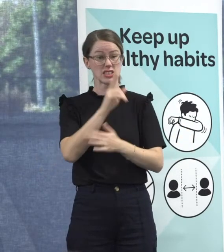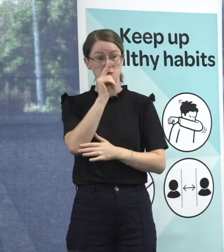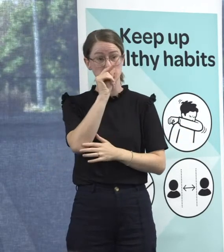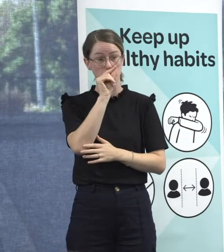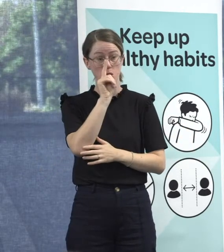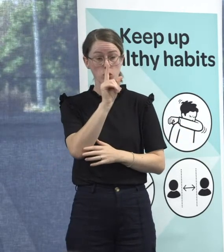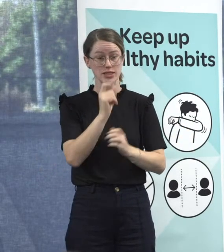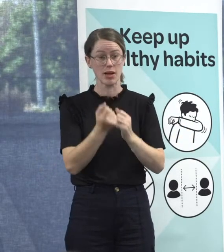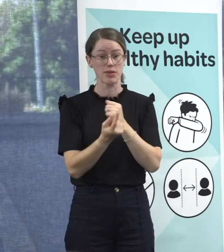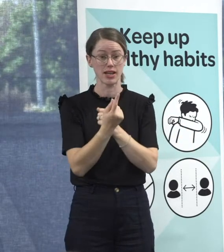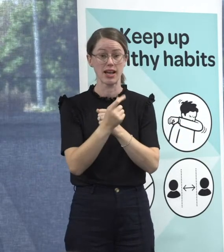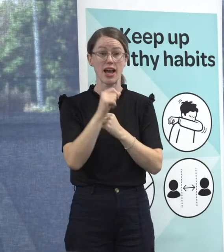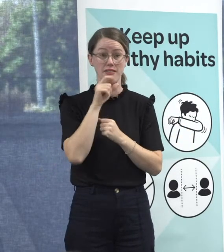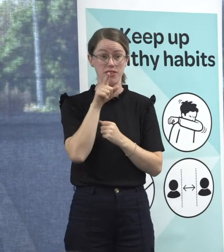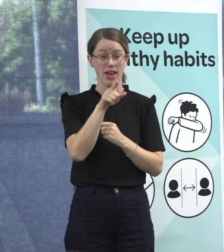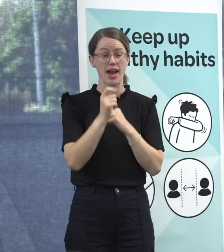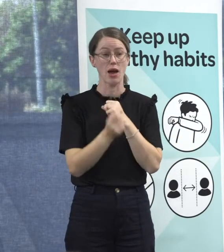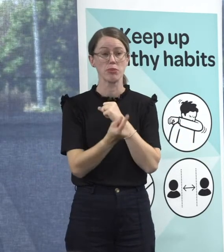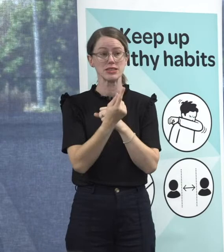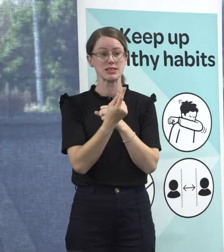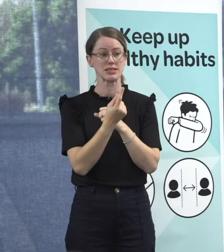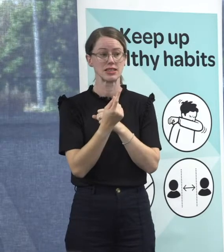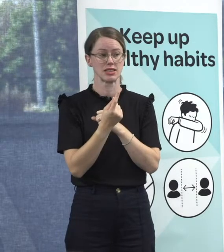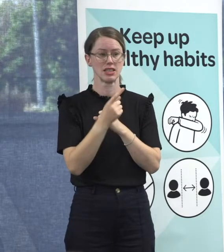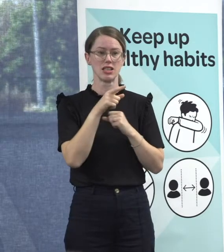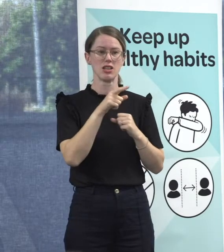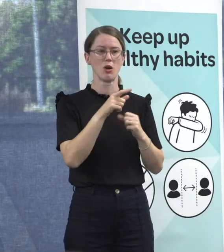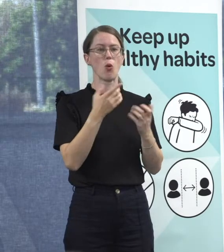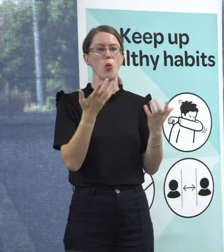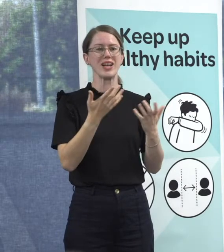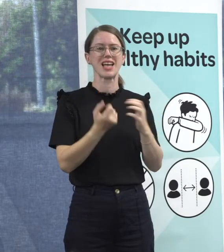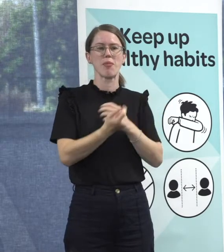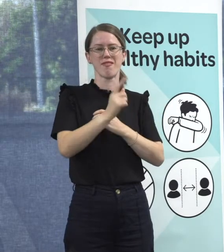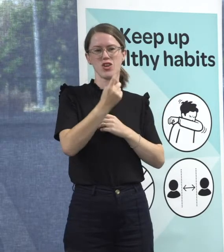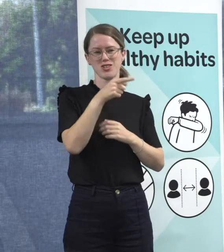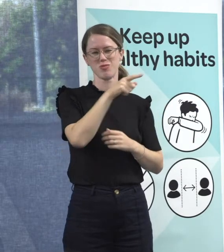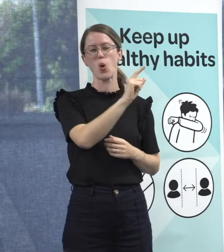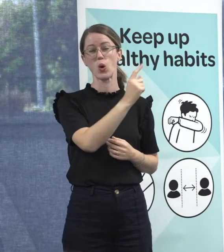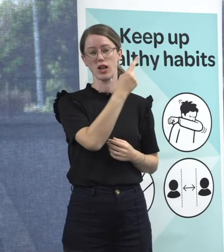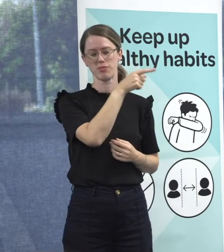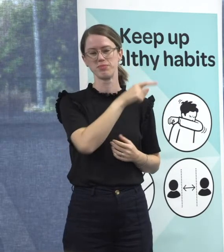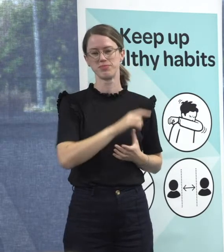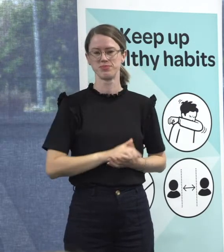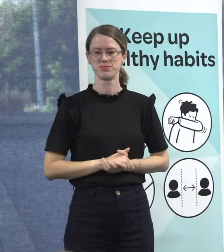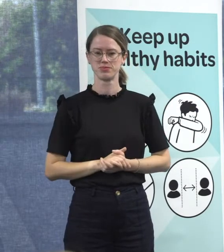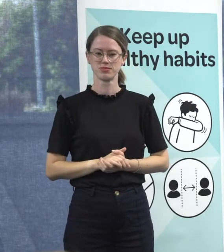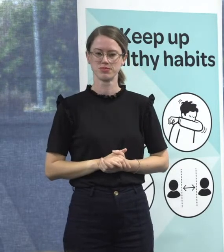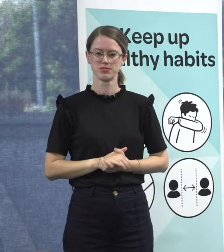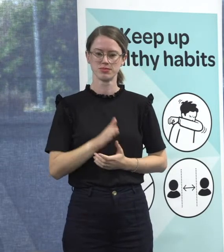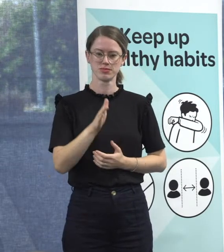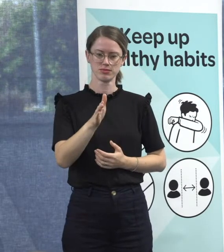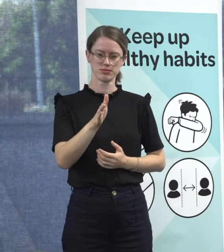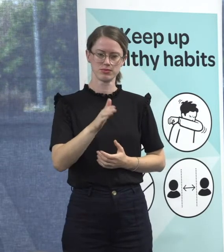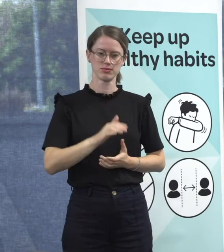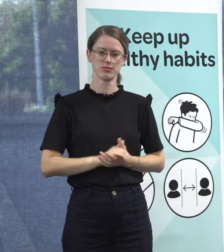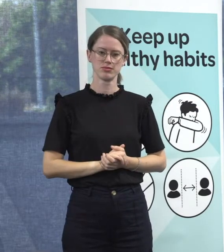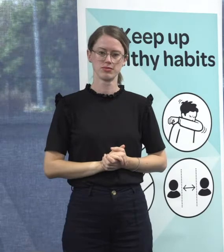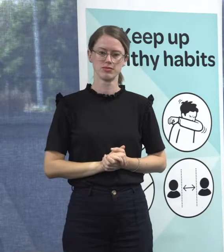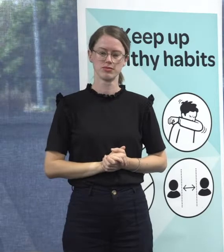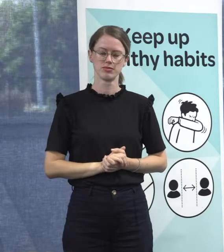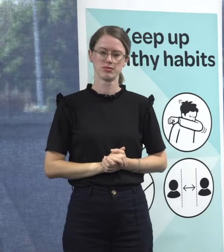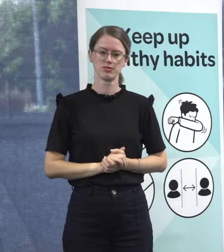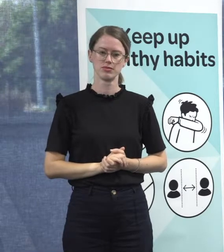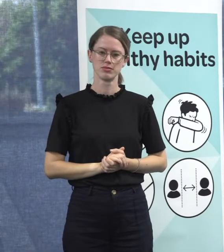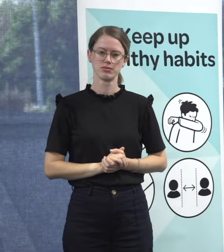we're seeing, and of course if it does happen we will likely see it in Auckland first. I was just going to say, are we seeing any,